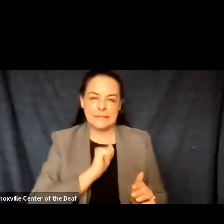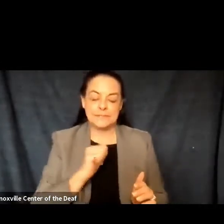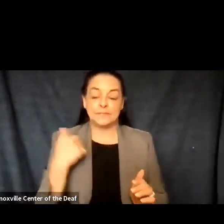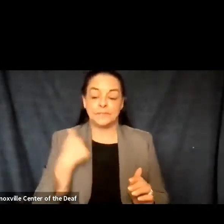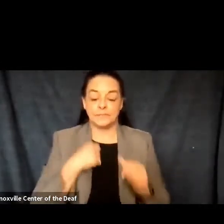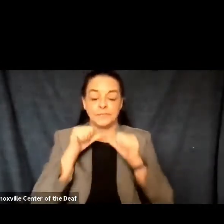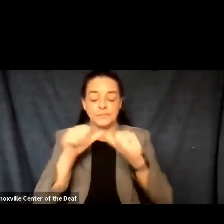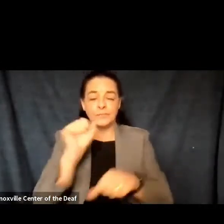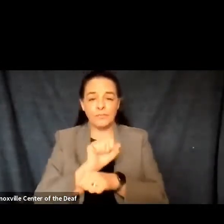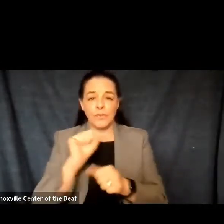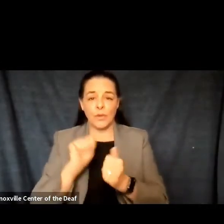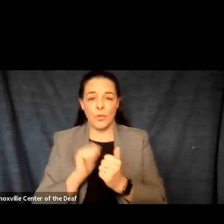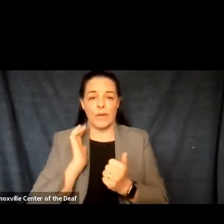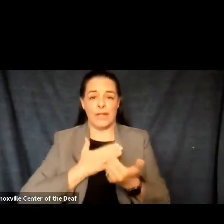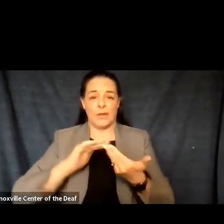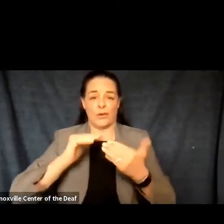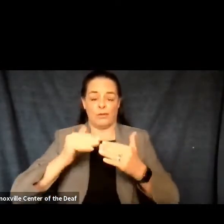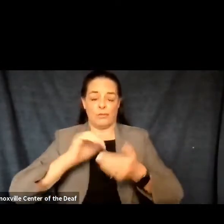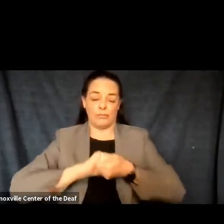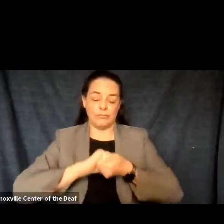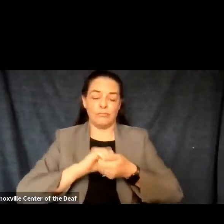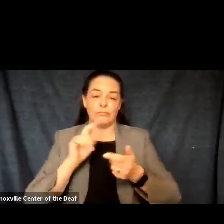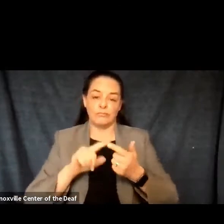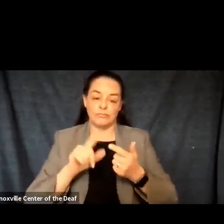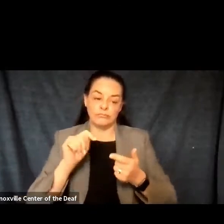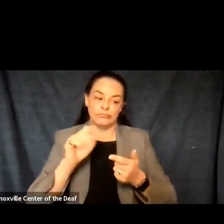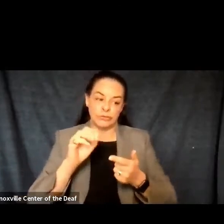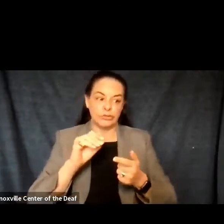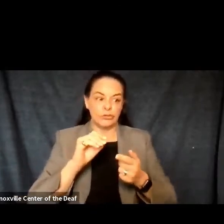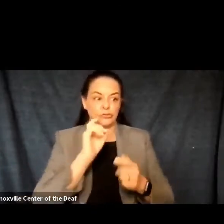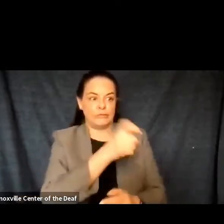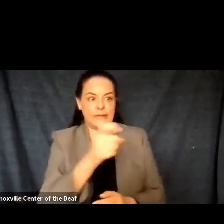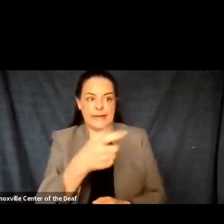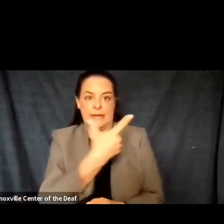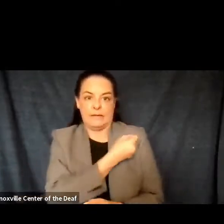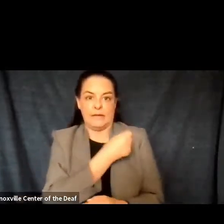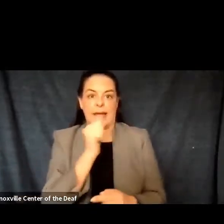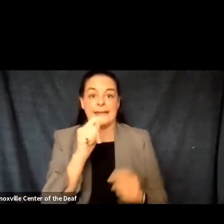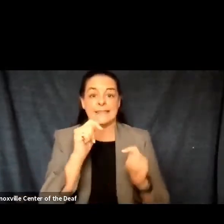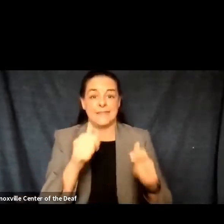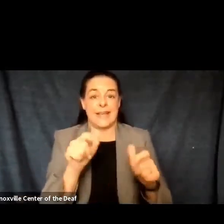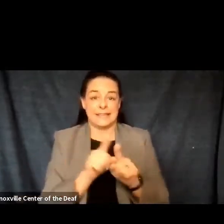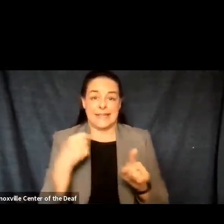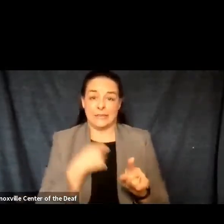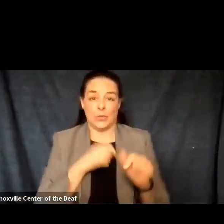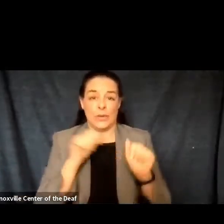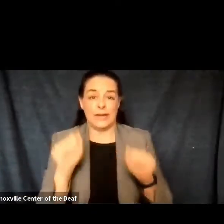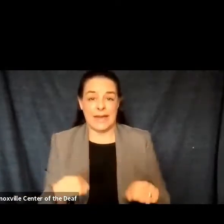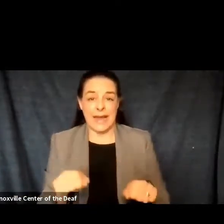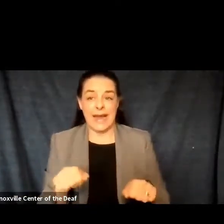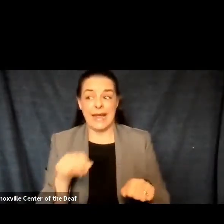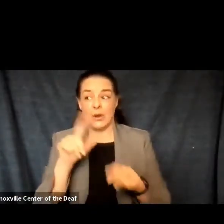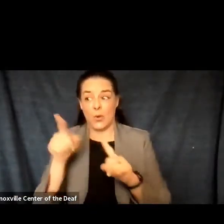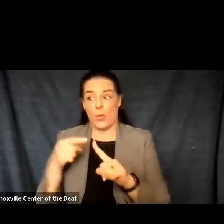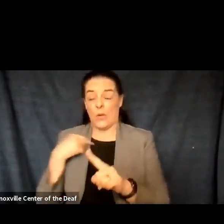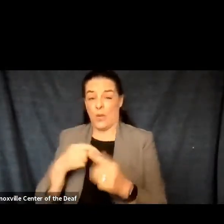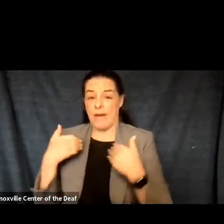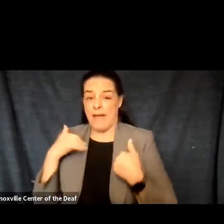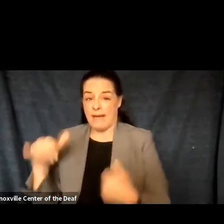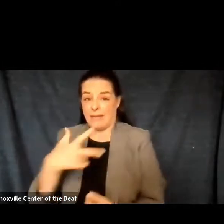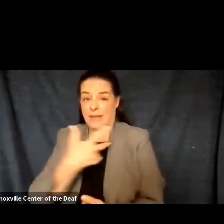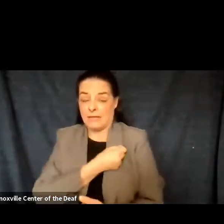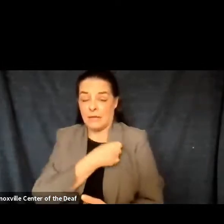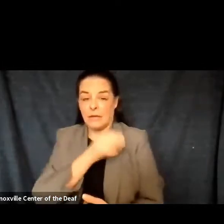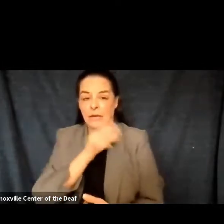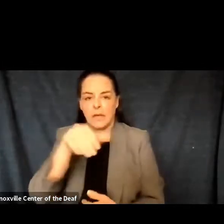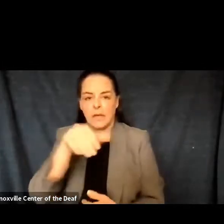out vaccine as quickly as supply and resources allow. And as a reminder, if you signed up on our wait list